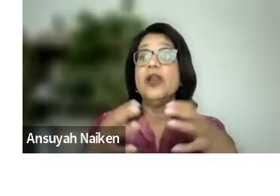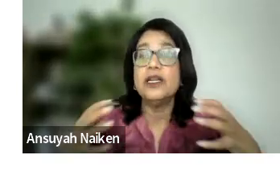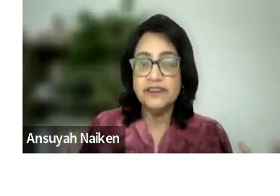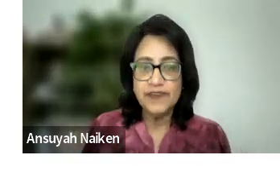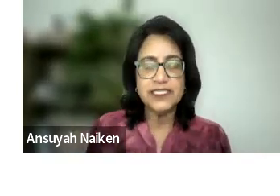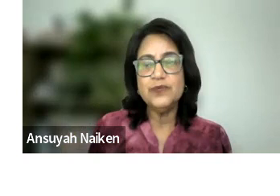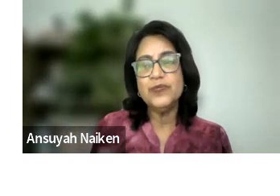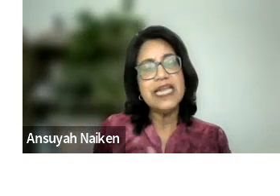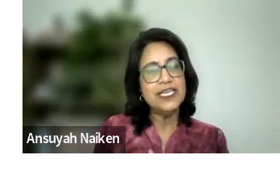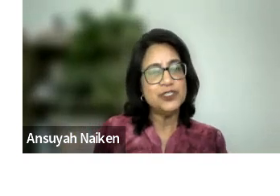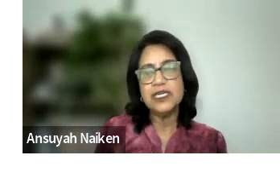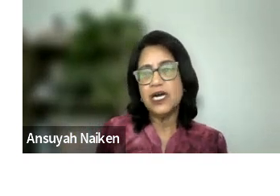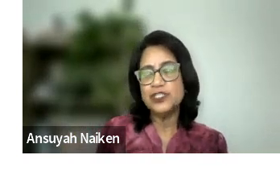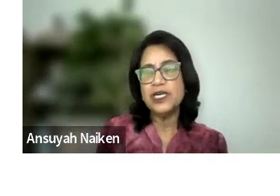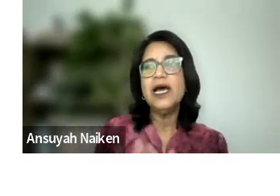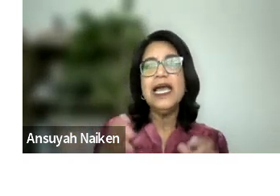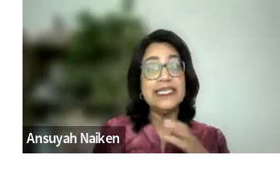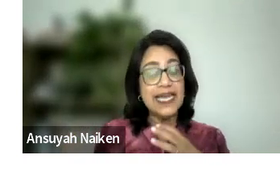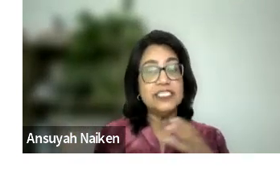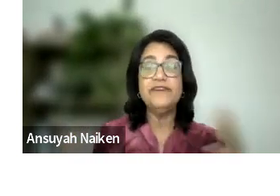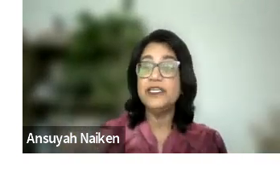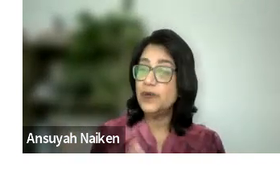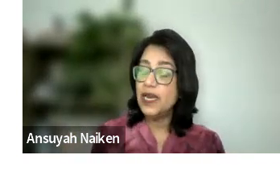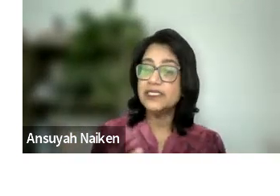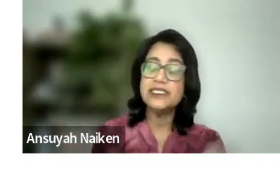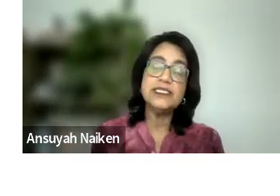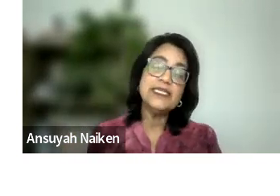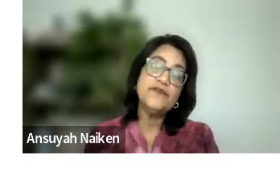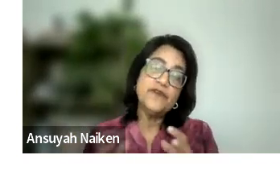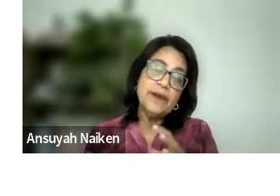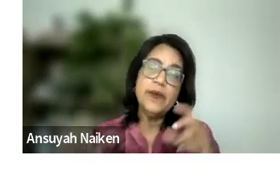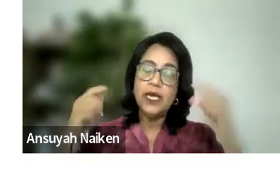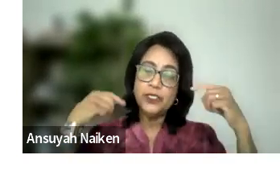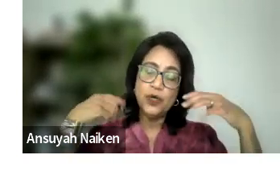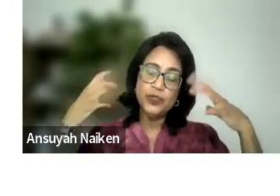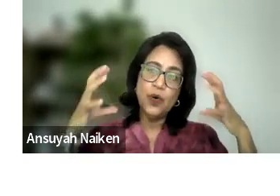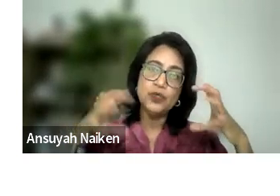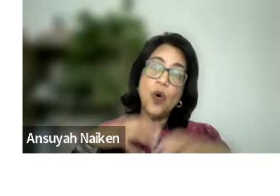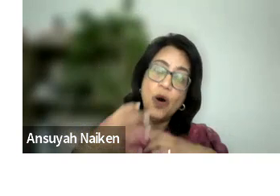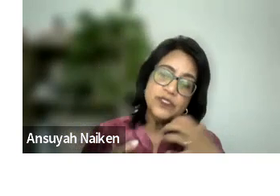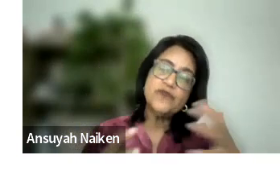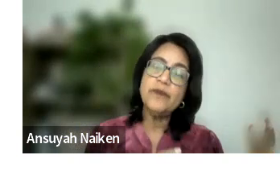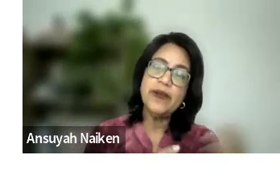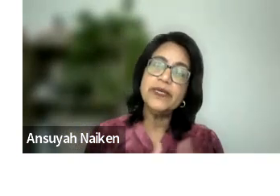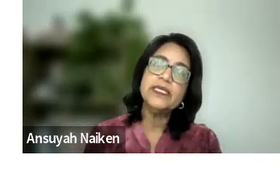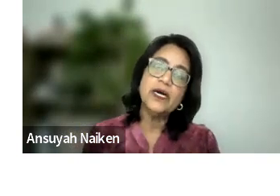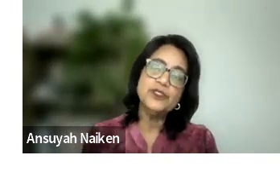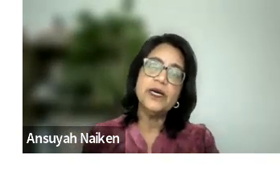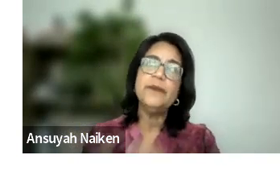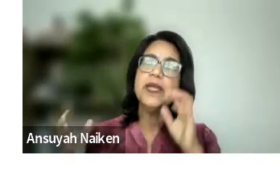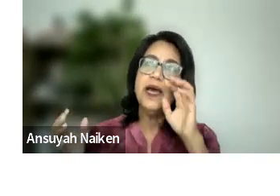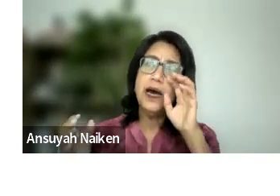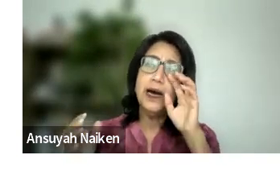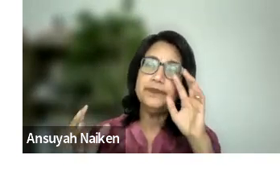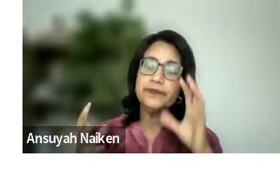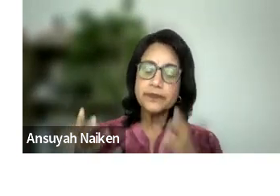There's a lot of diversity within Asian culture. It can differ to a large extent from your norms for American